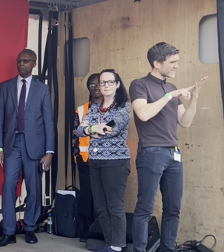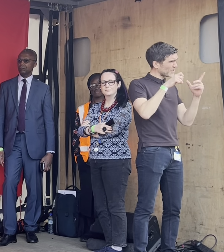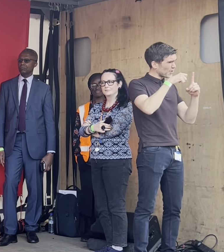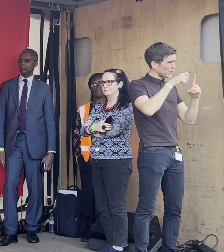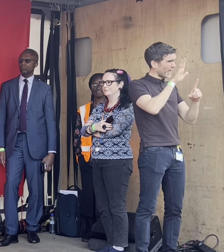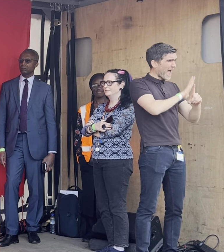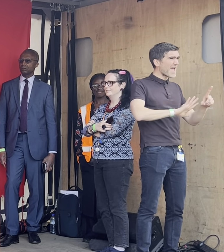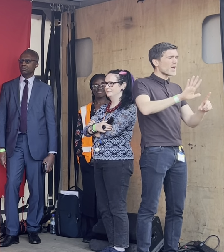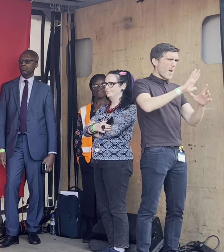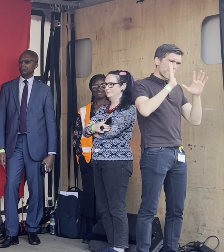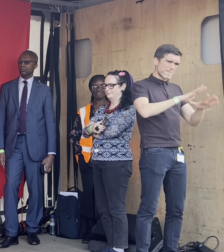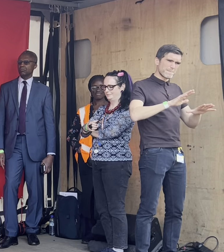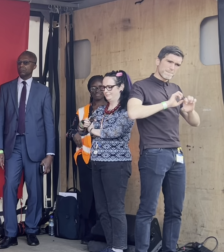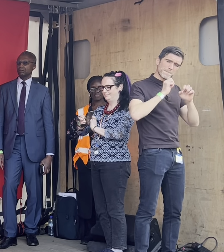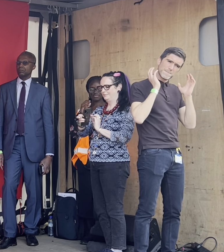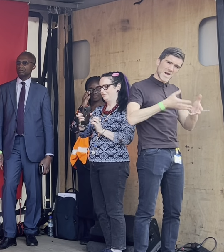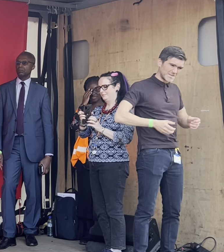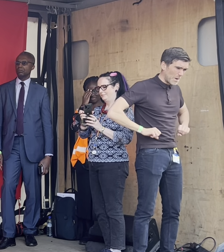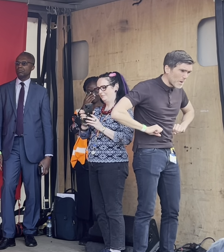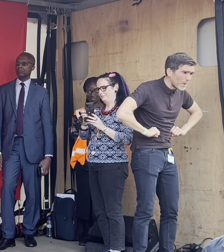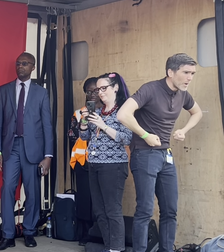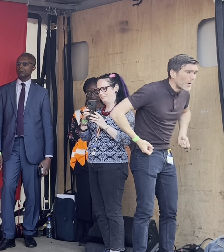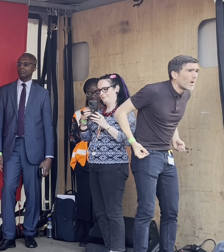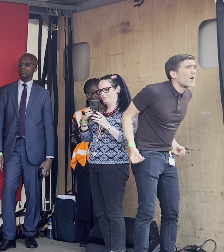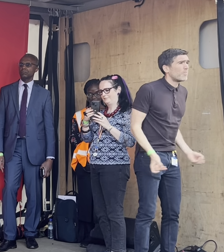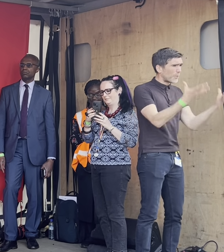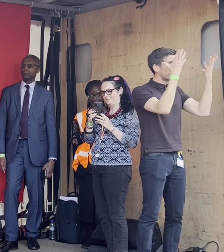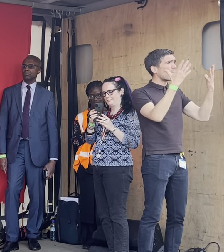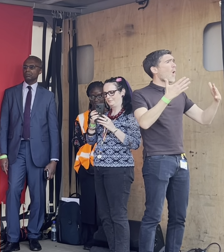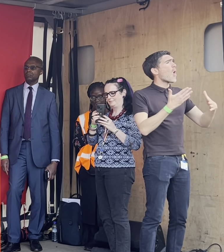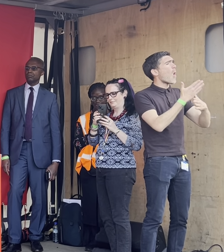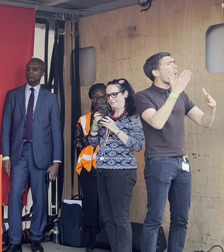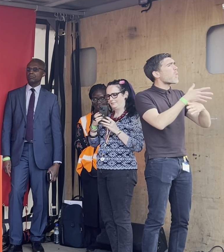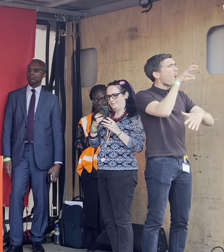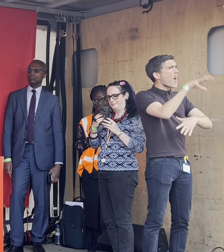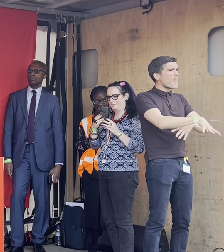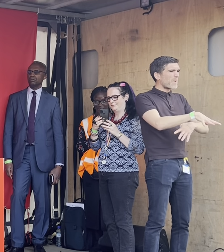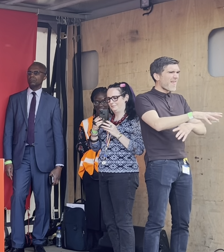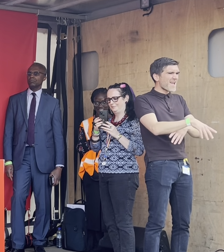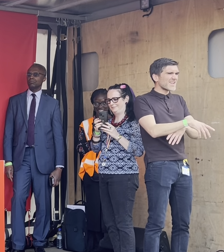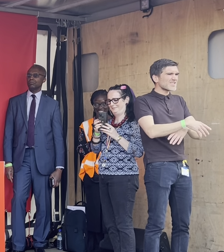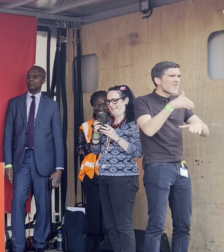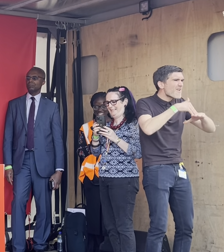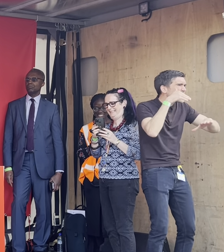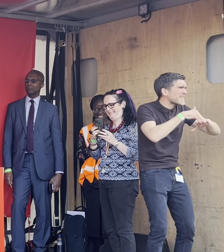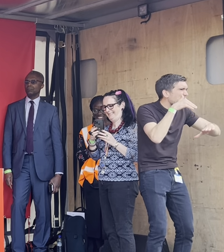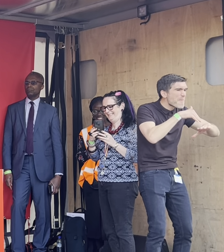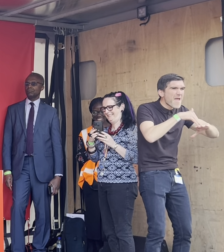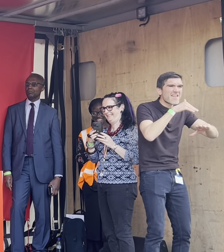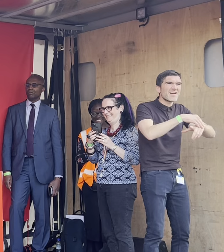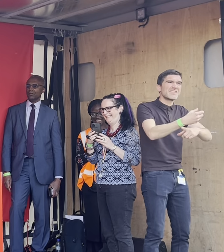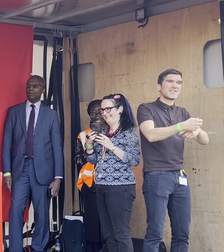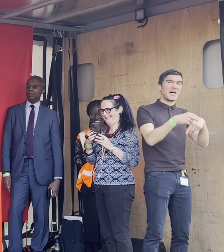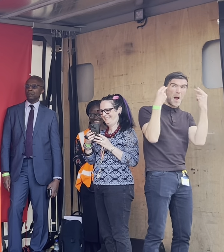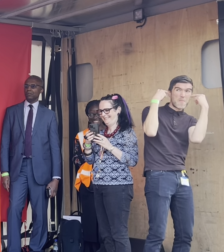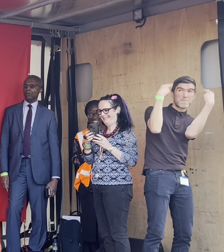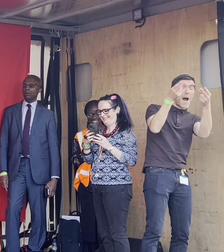got to unleash a mass campaign of workplace disobedience and defiance.